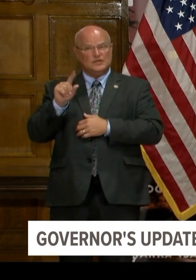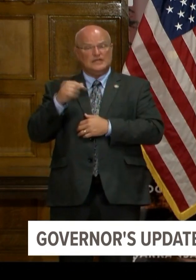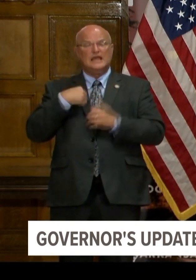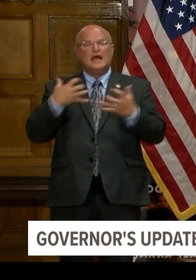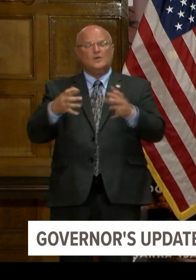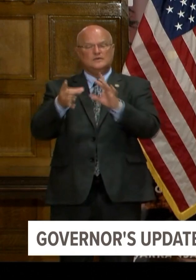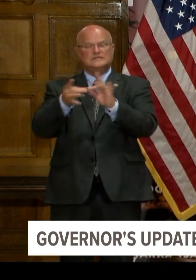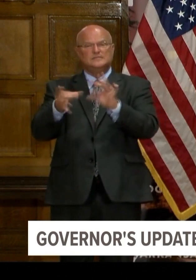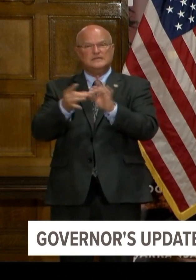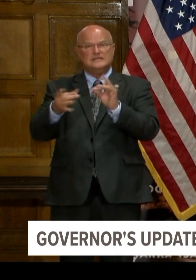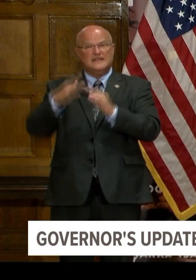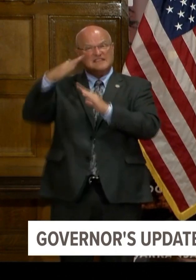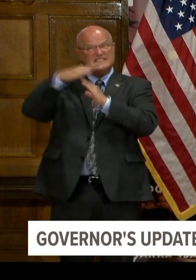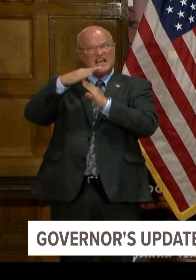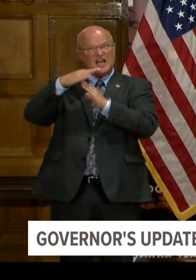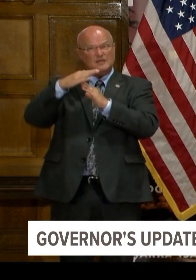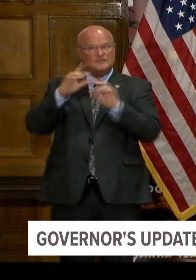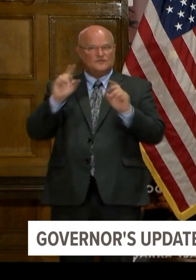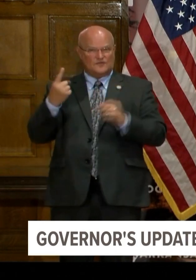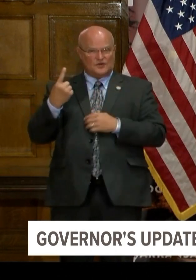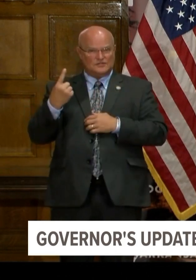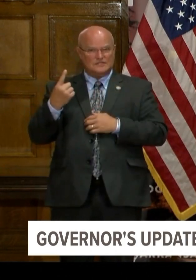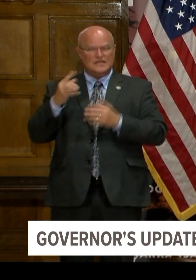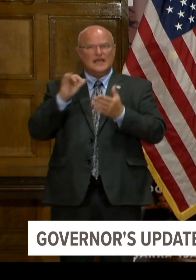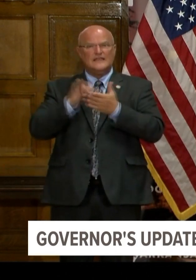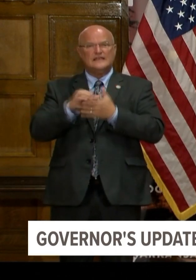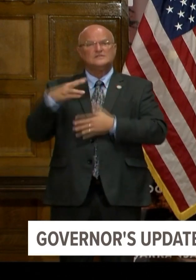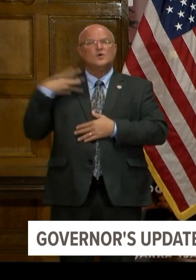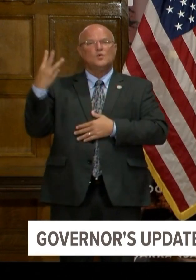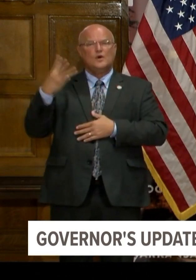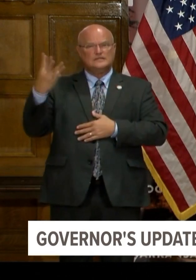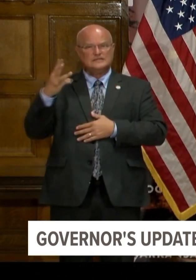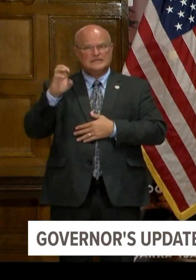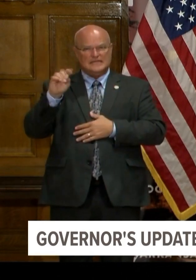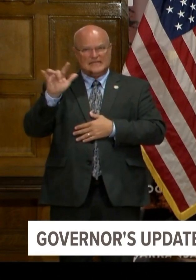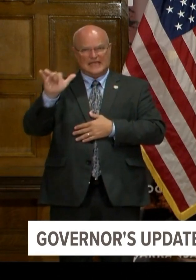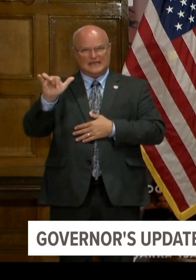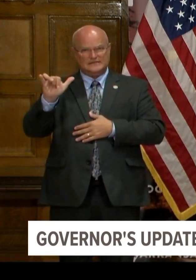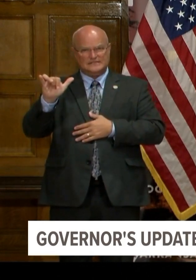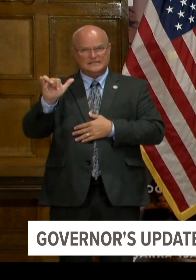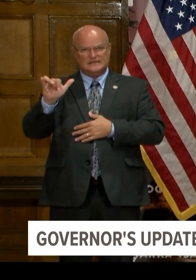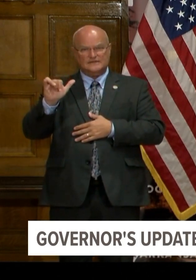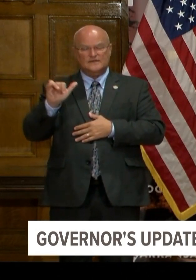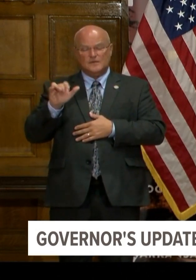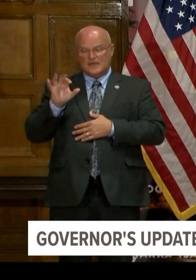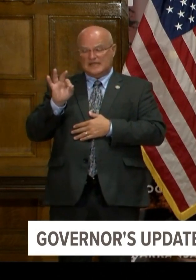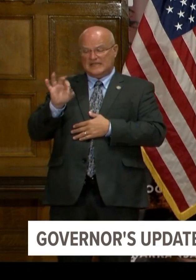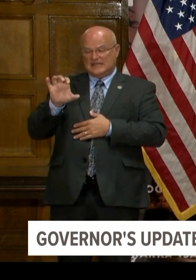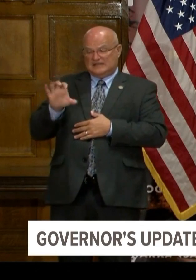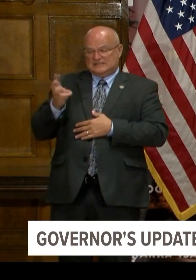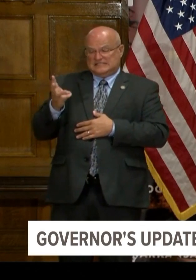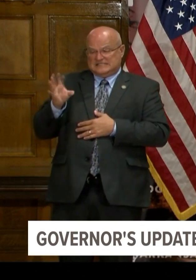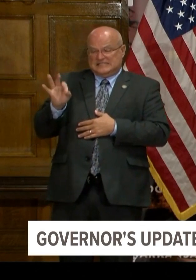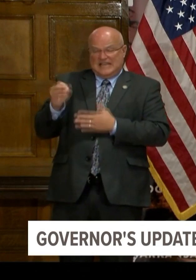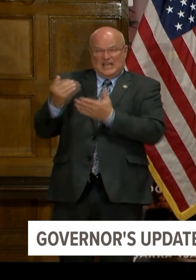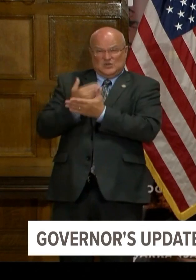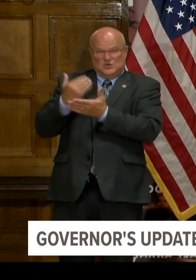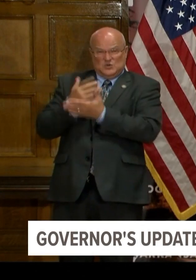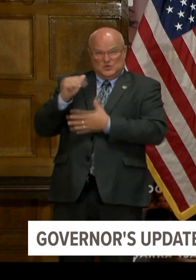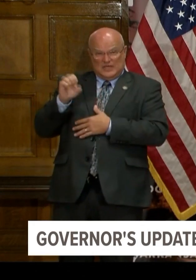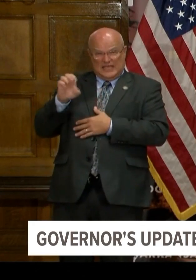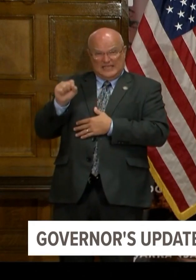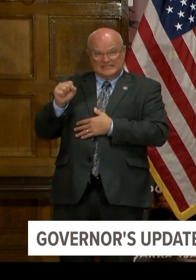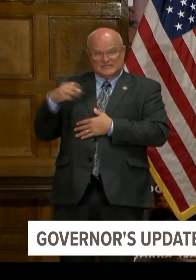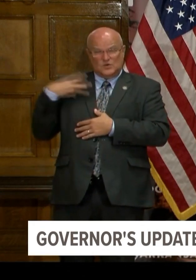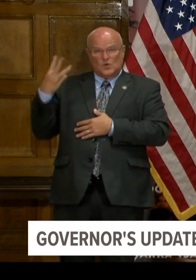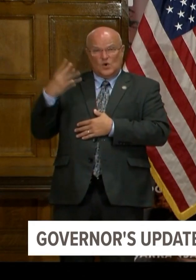wanted to mention the top county first, and that is Washington County. Of the 969 new cases, Washington County